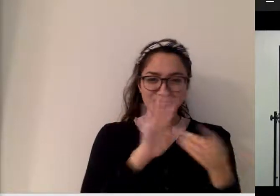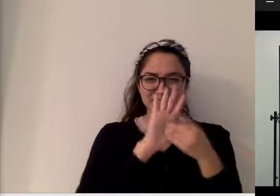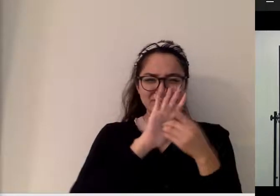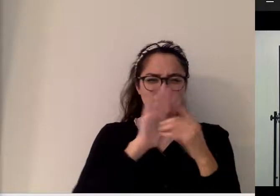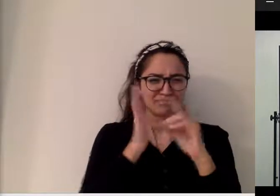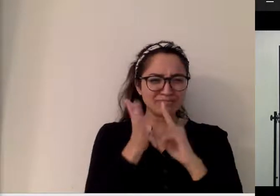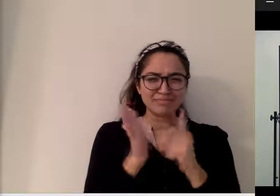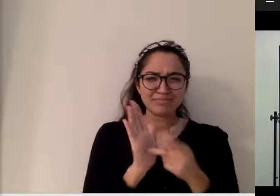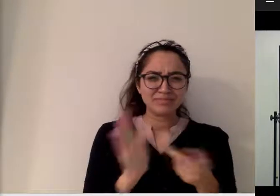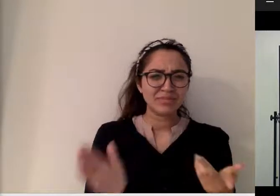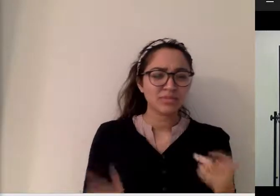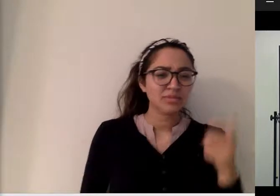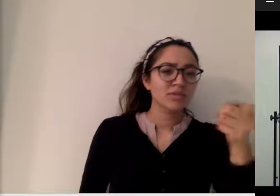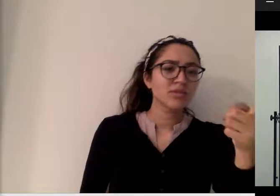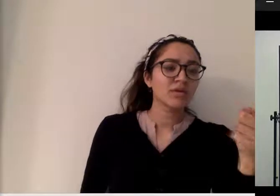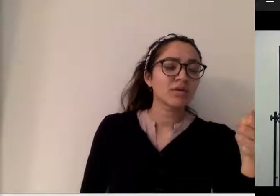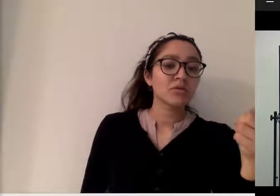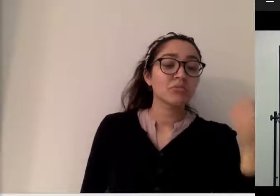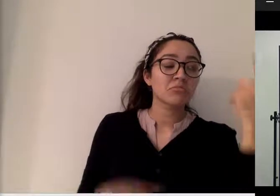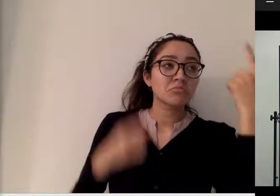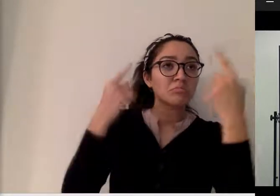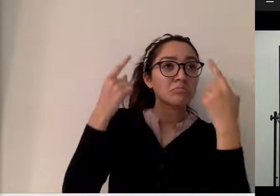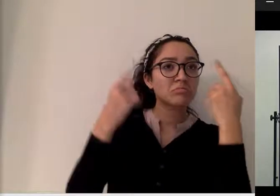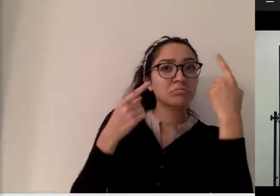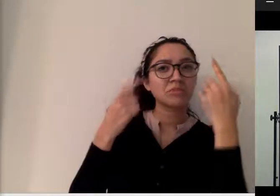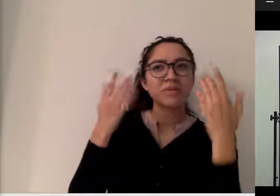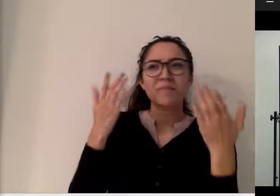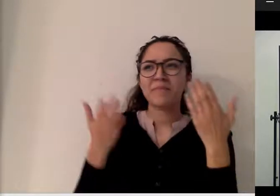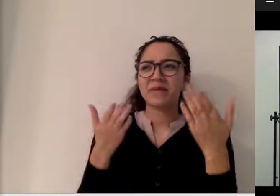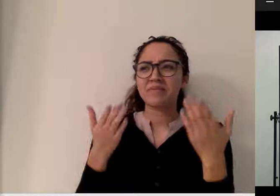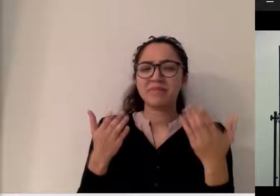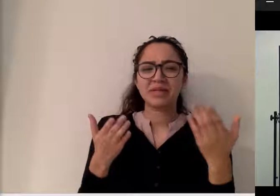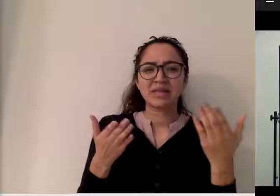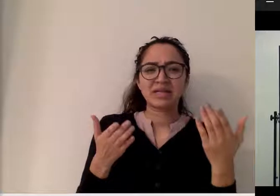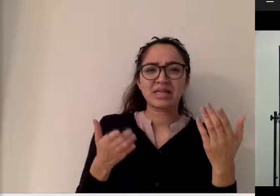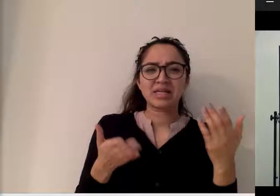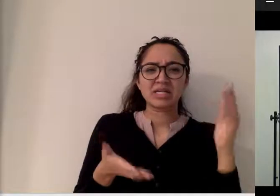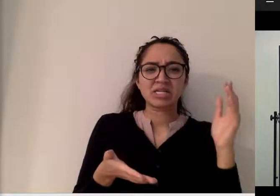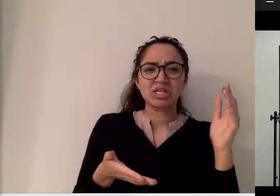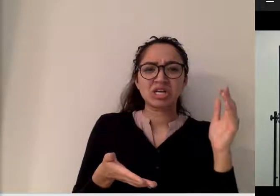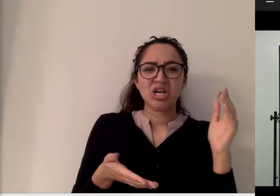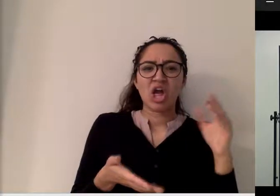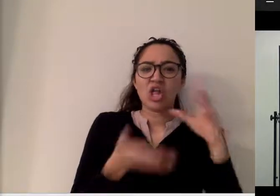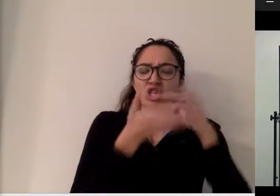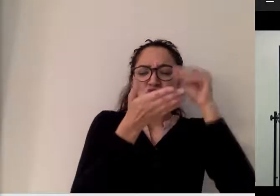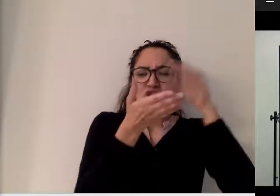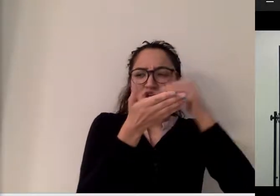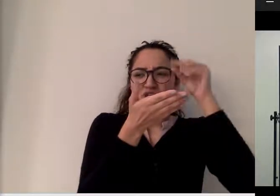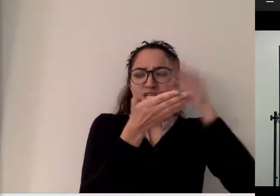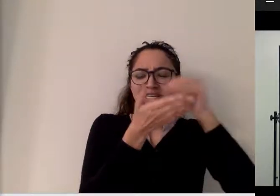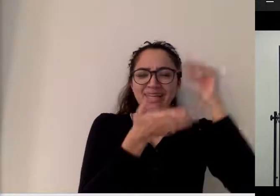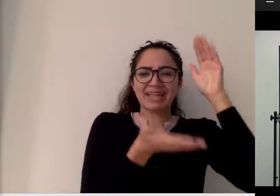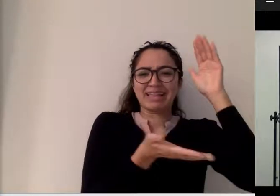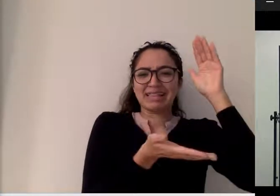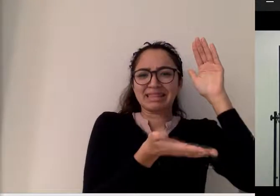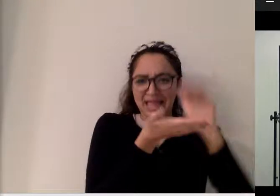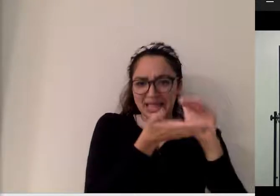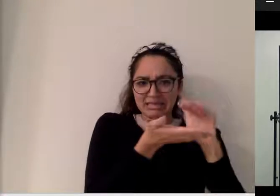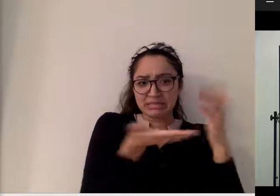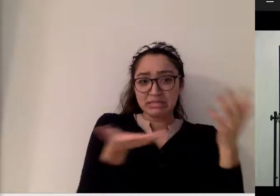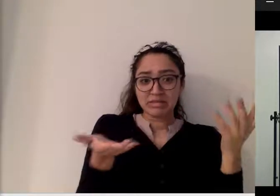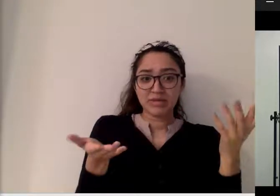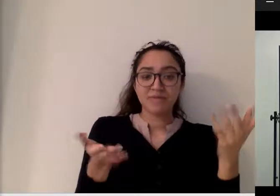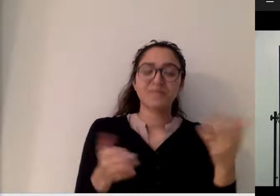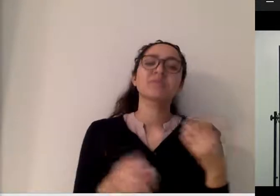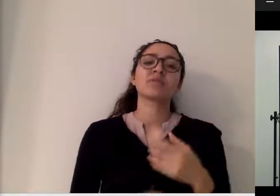Yes. Maybe thin down your birding. Yeah, that's right. When somebody goes on a diet and they lose a